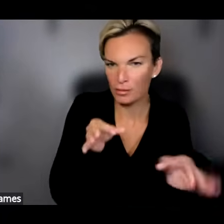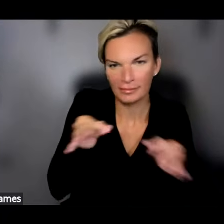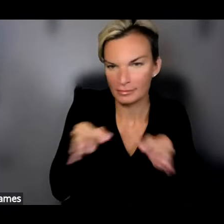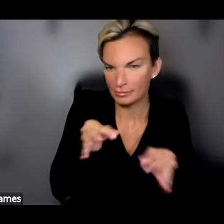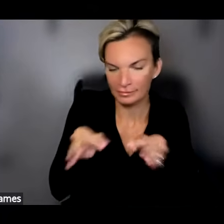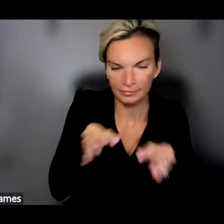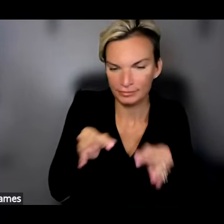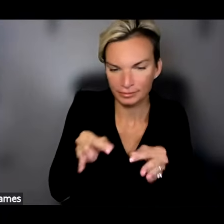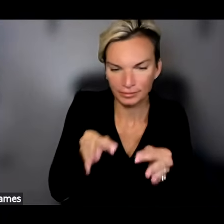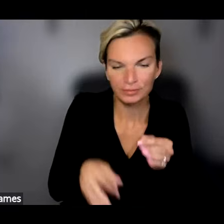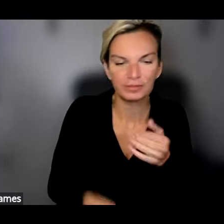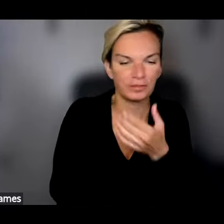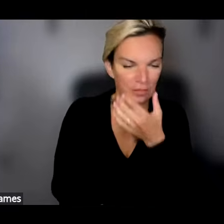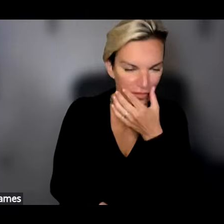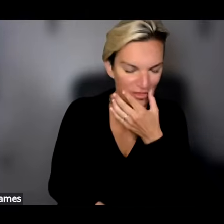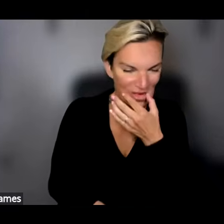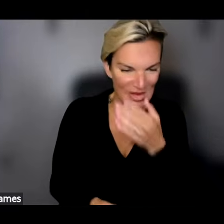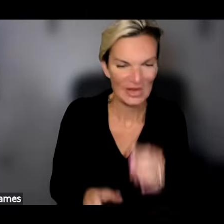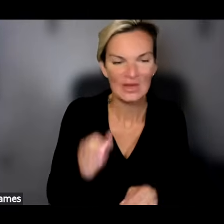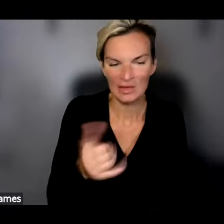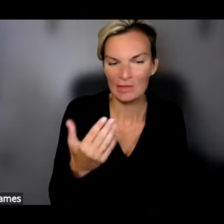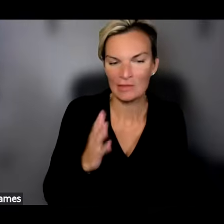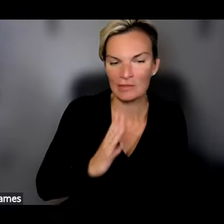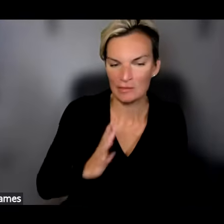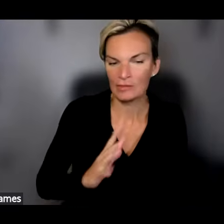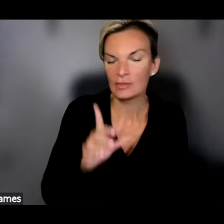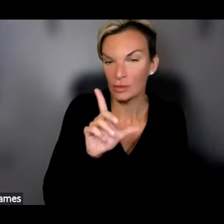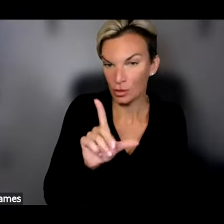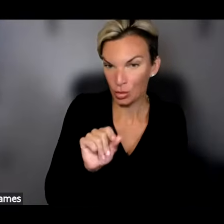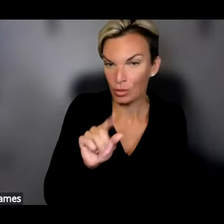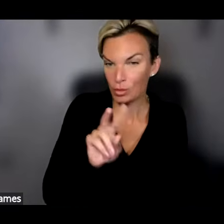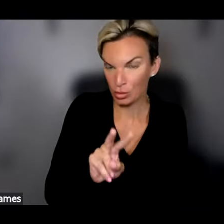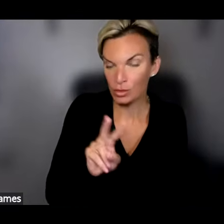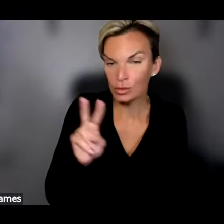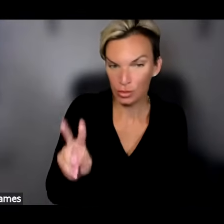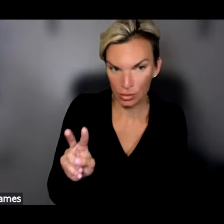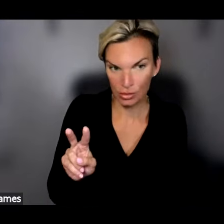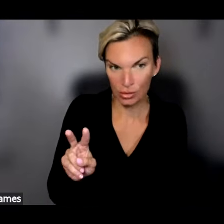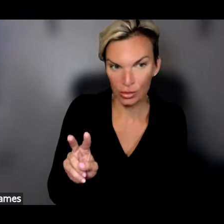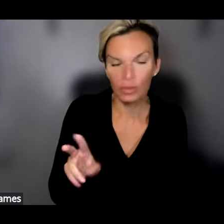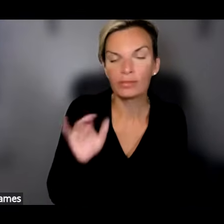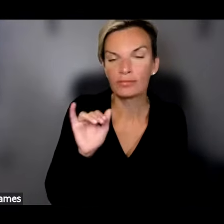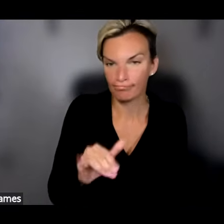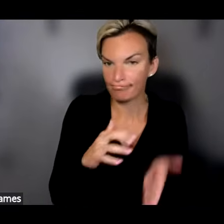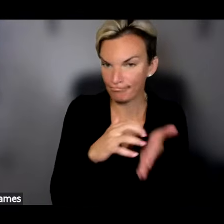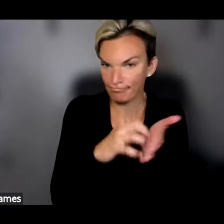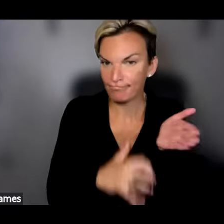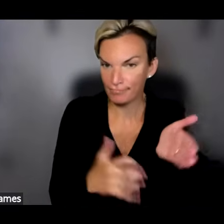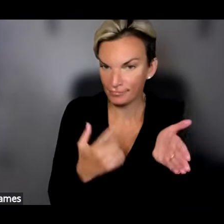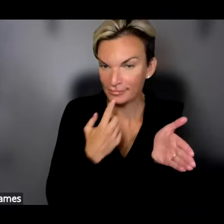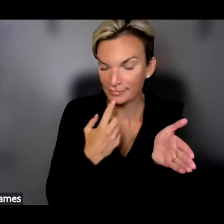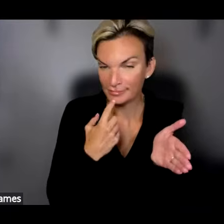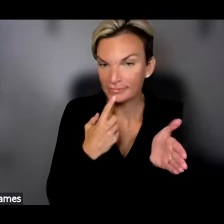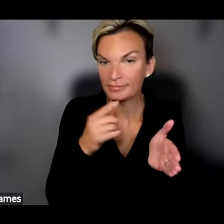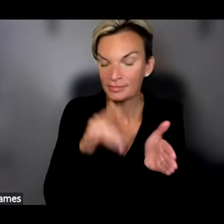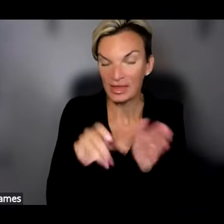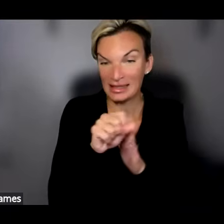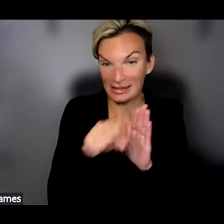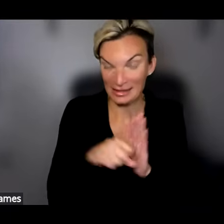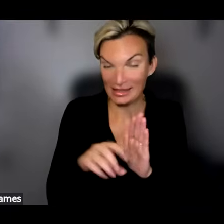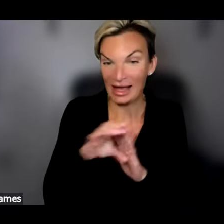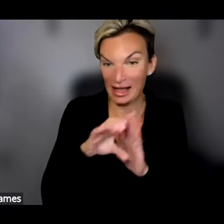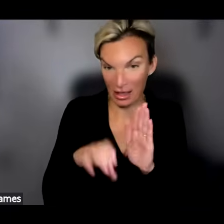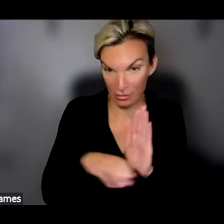3 statewide questions in 2022, the caption read, a proposal to amend the state constitution